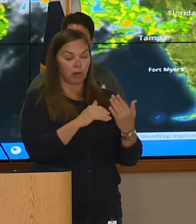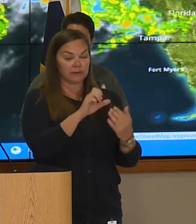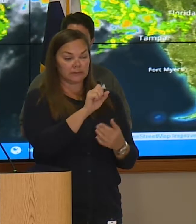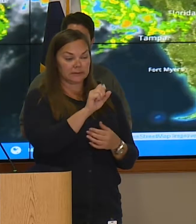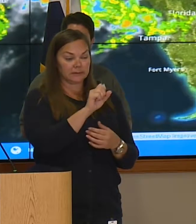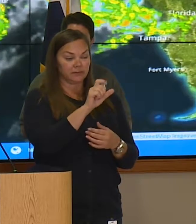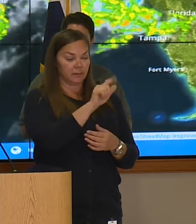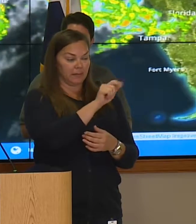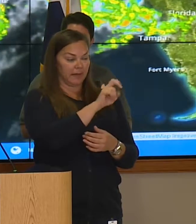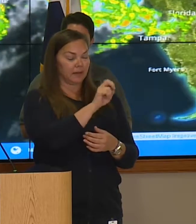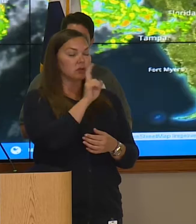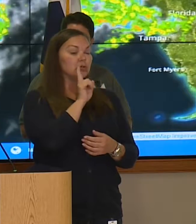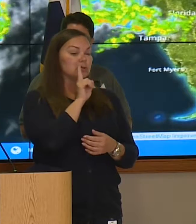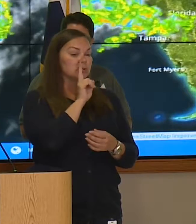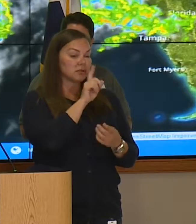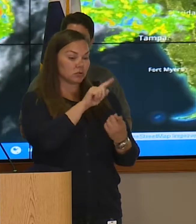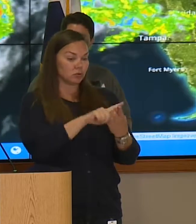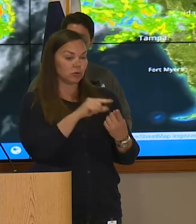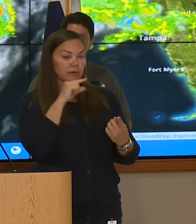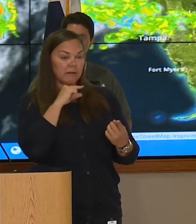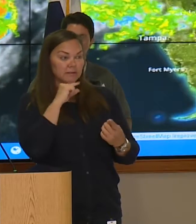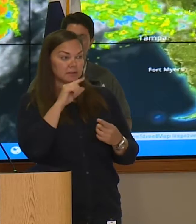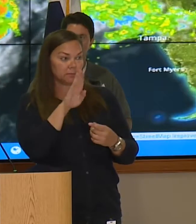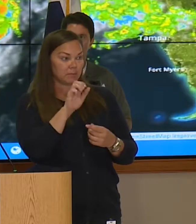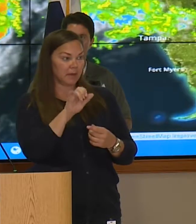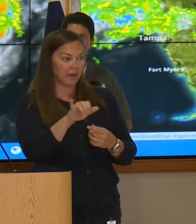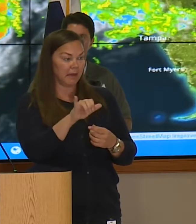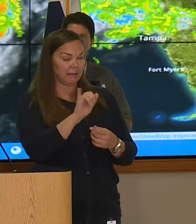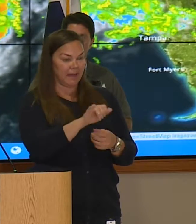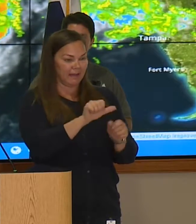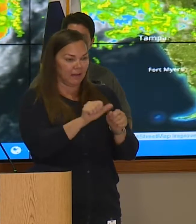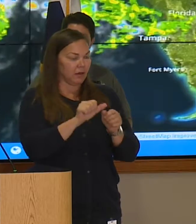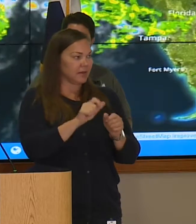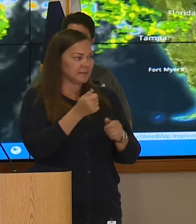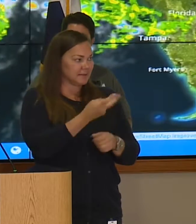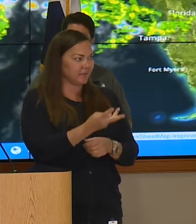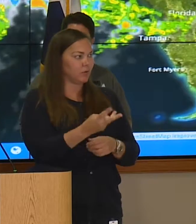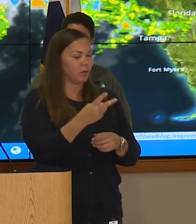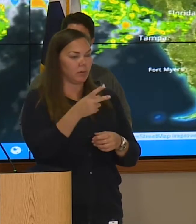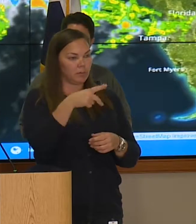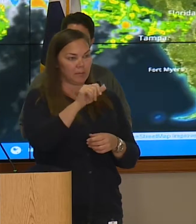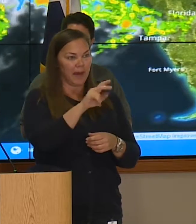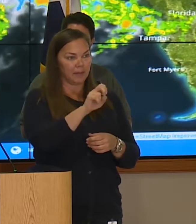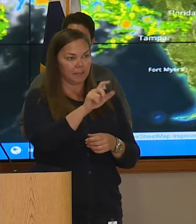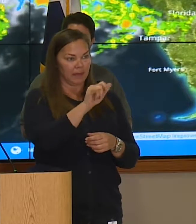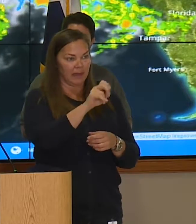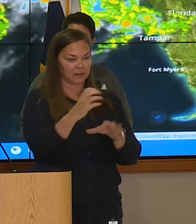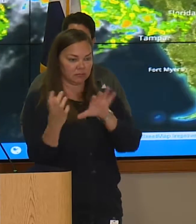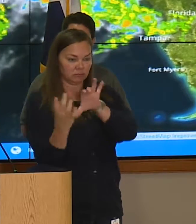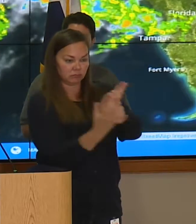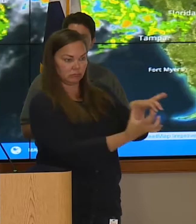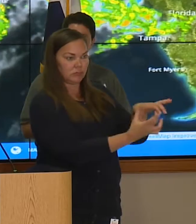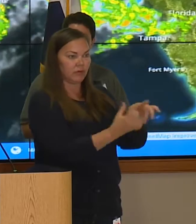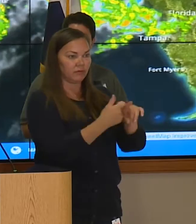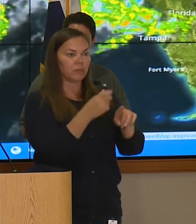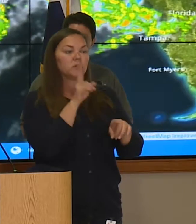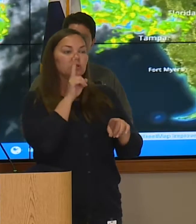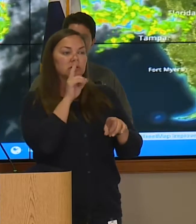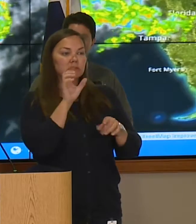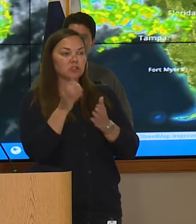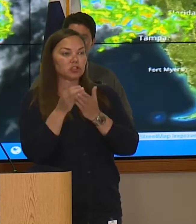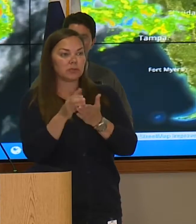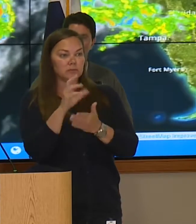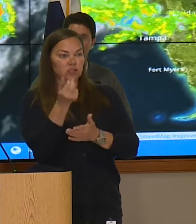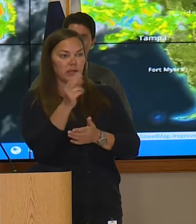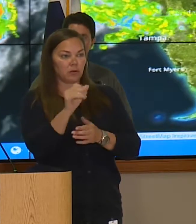Houston down to Galveston Bay has several pipeline crossings that come up from the Houston Ship Channel